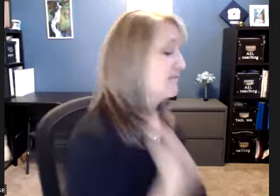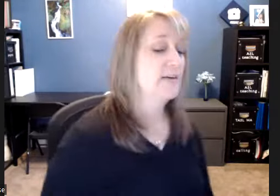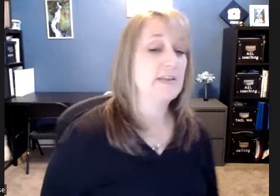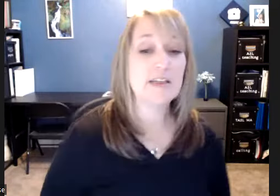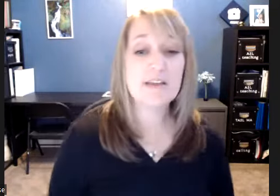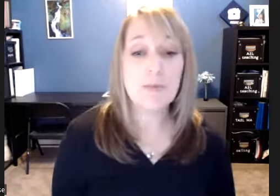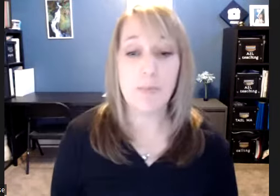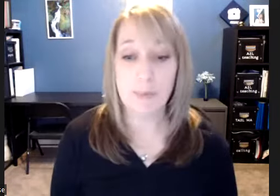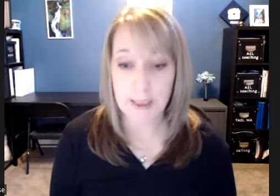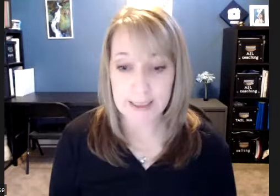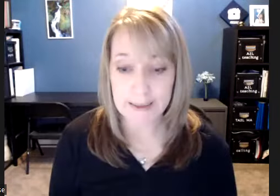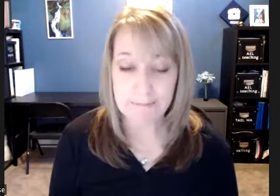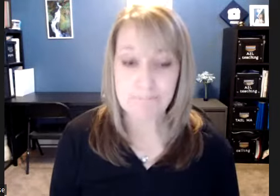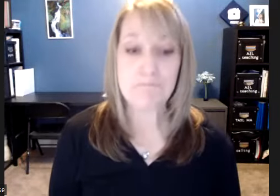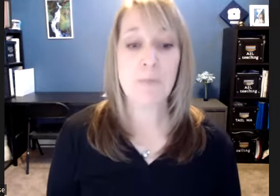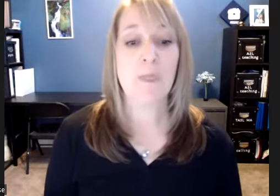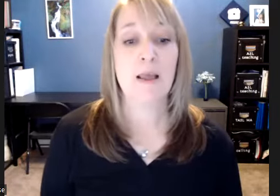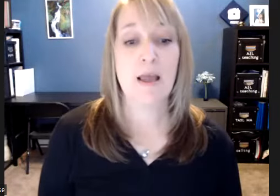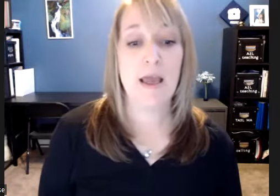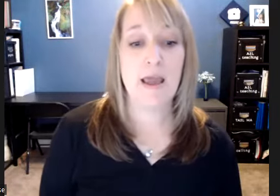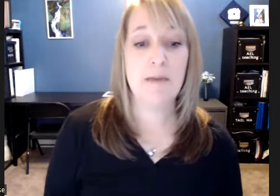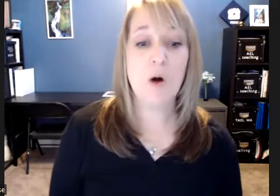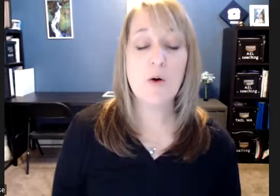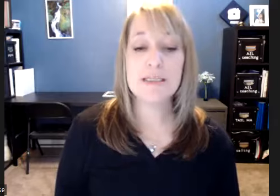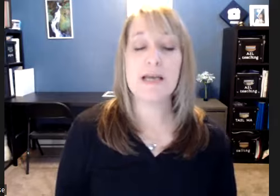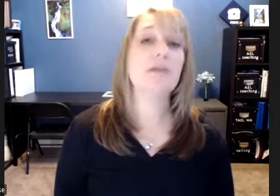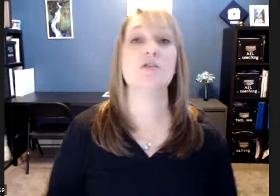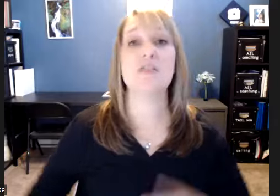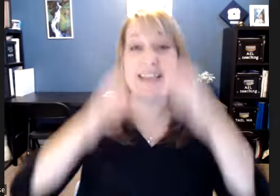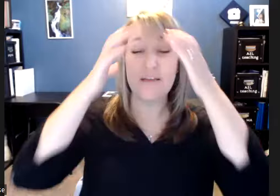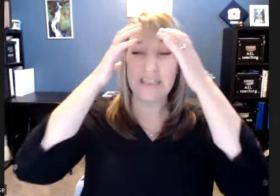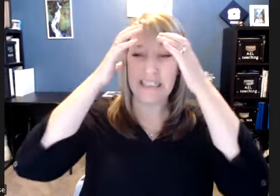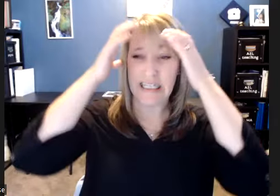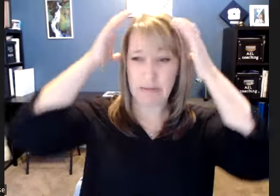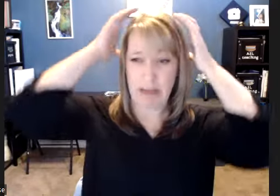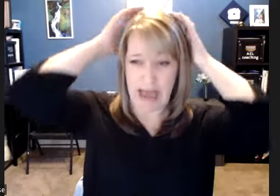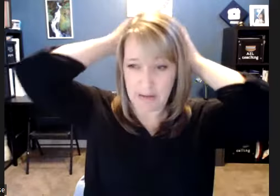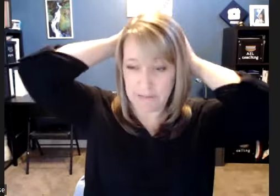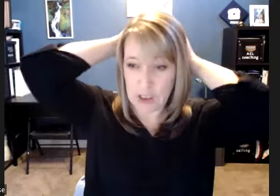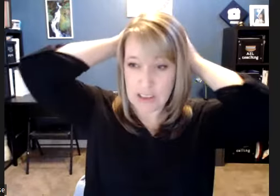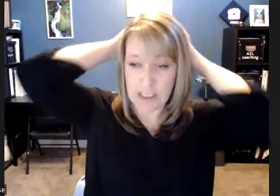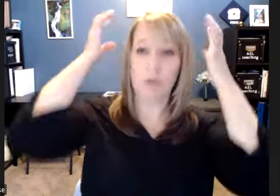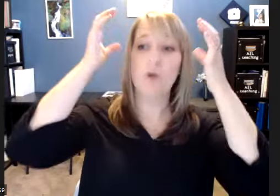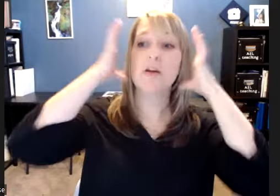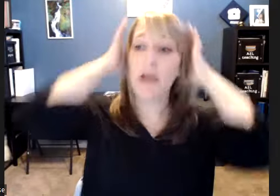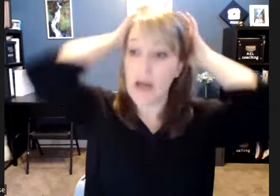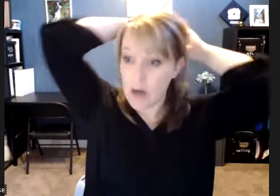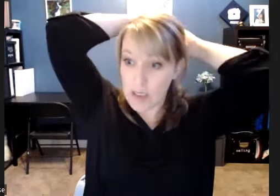All right, so that's a bun. A ponytail, you do the same slick back first, like you're pulling your hair, you